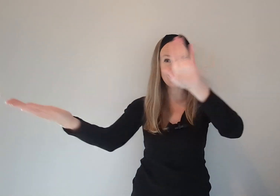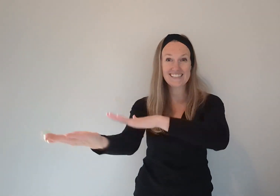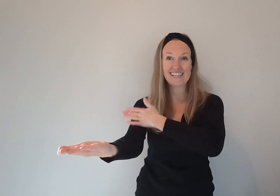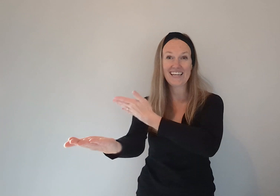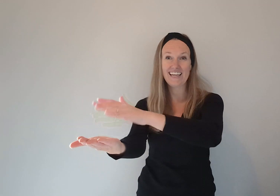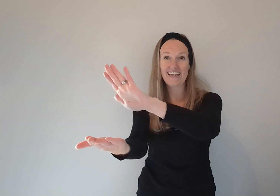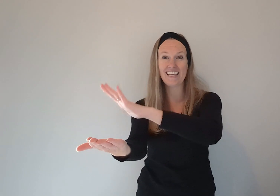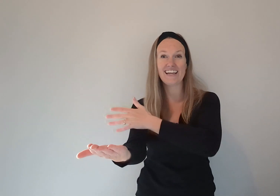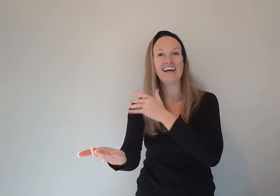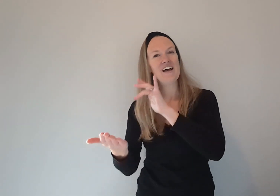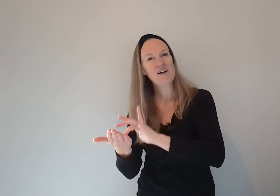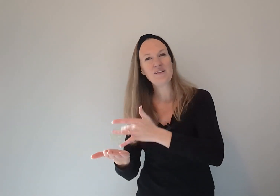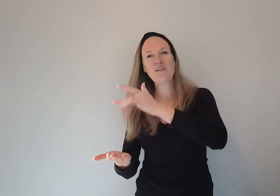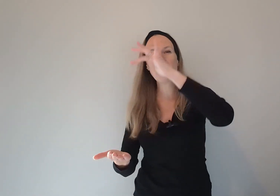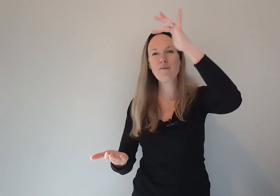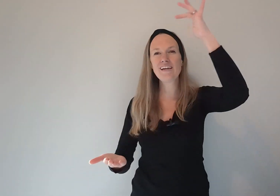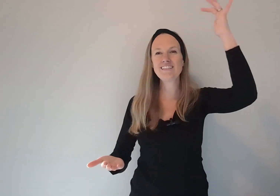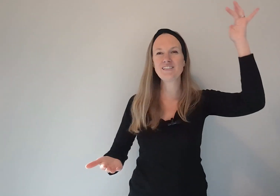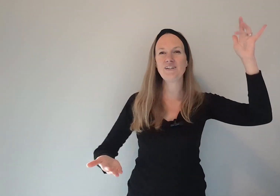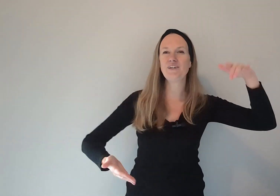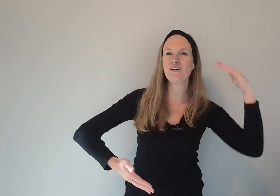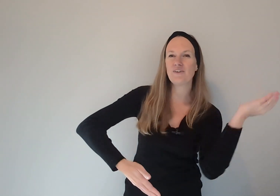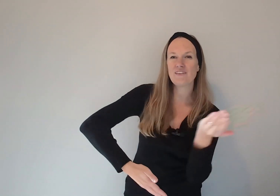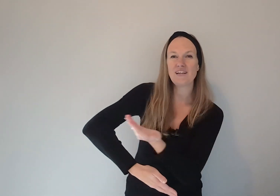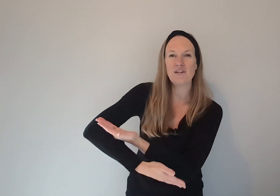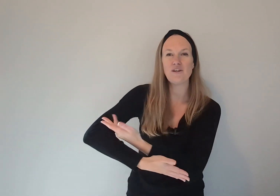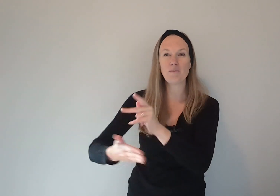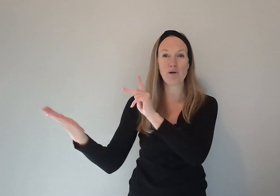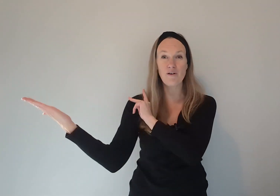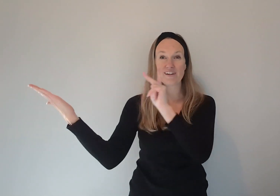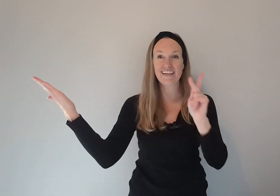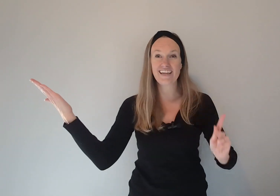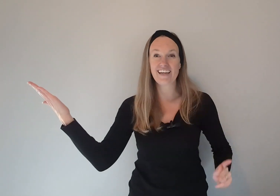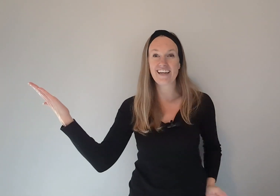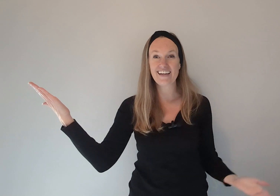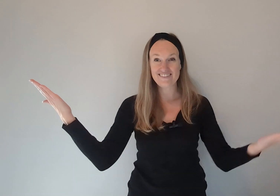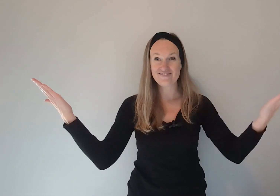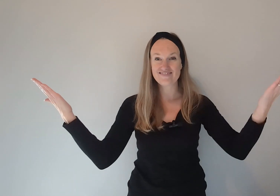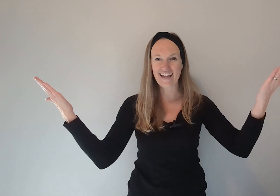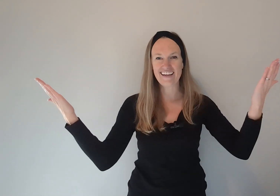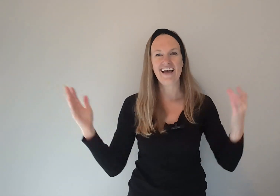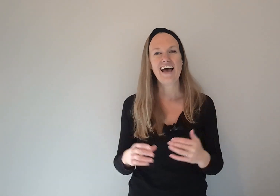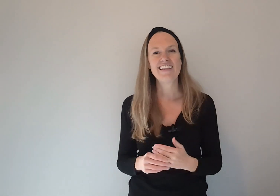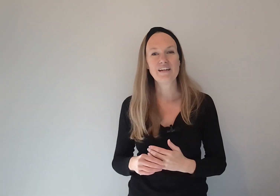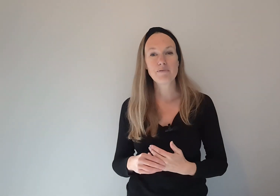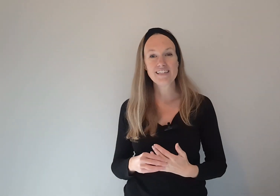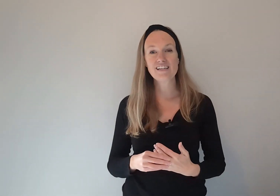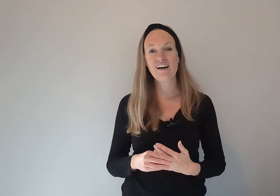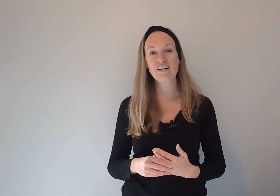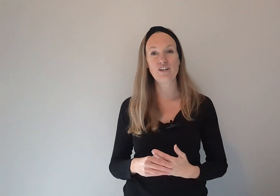angels sing, glory to the newborn king. Okay, and then peace on